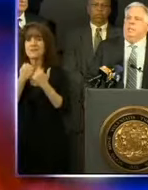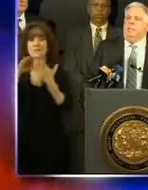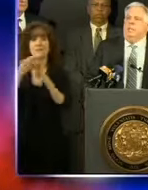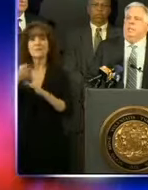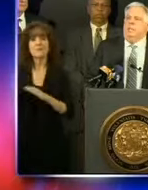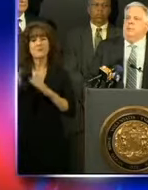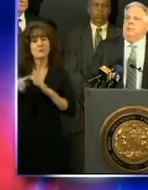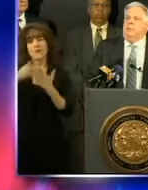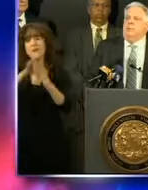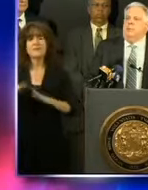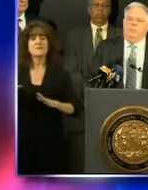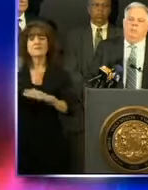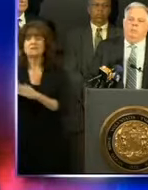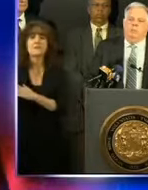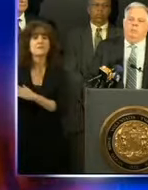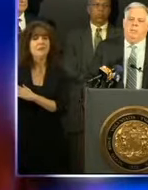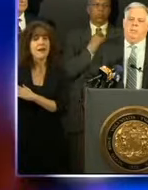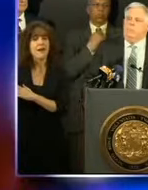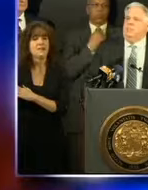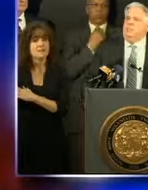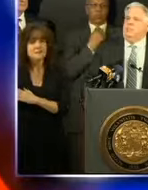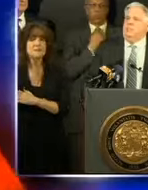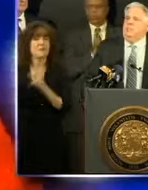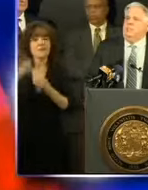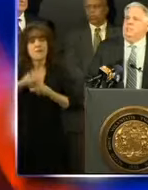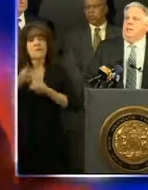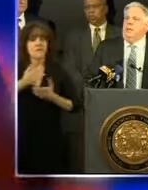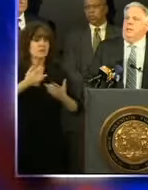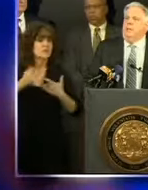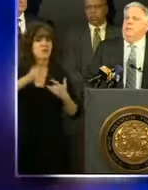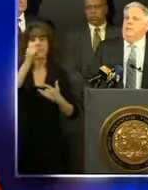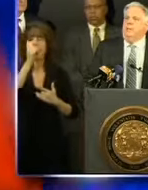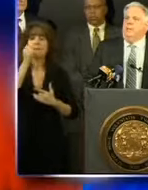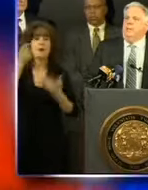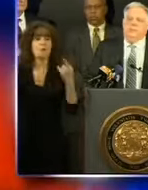as a peaceful protest with people expressing genuine concern